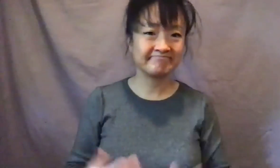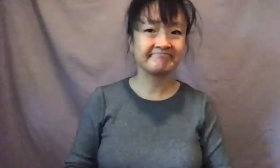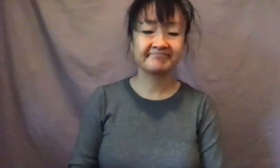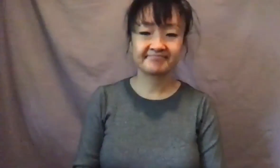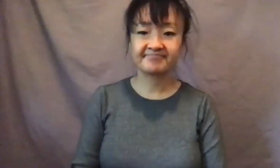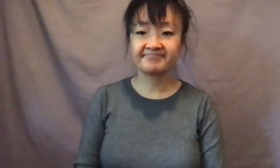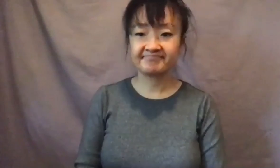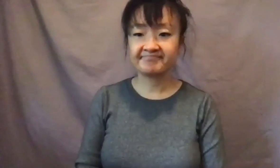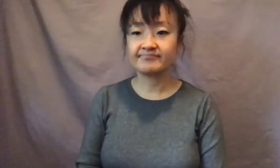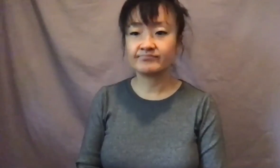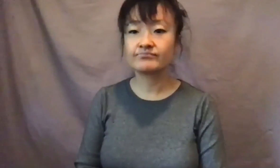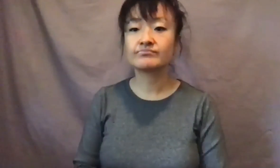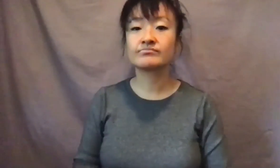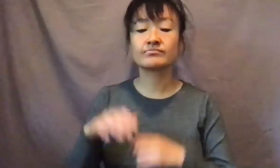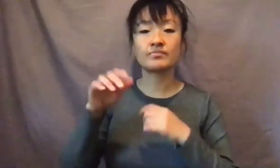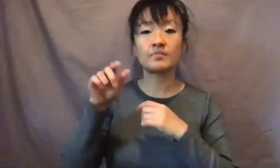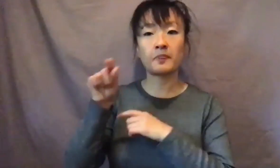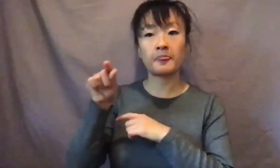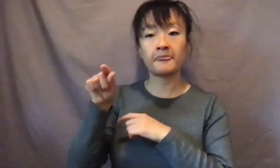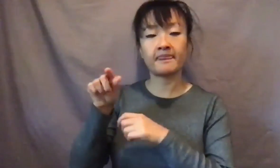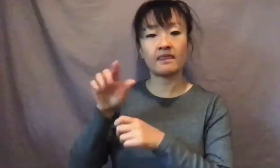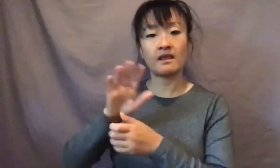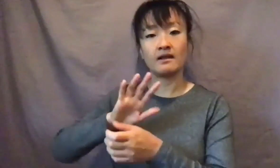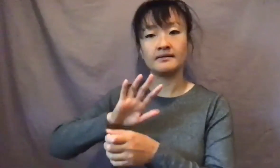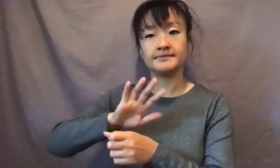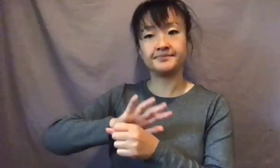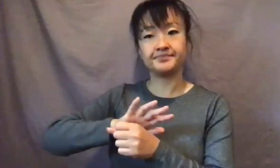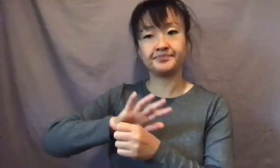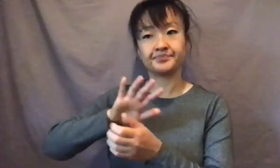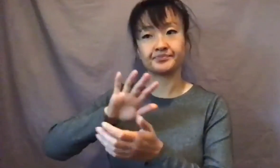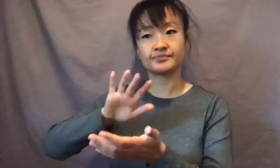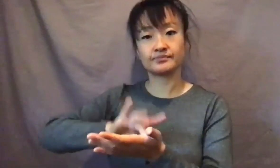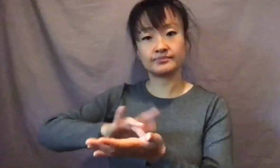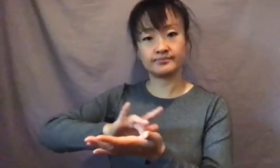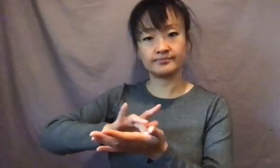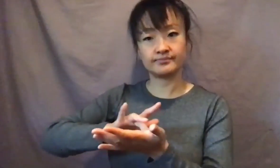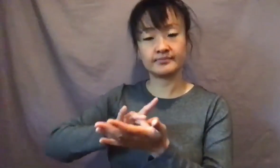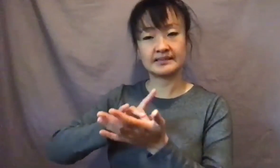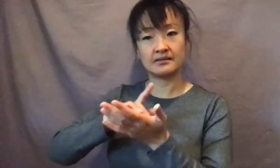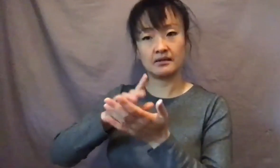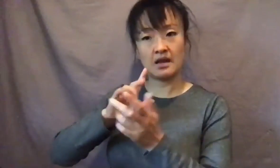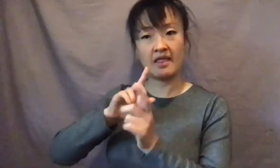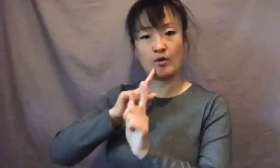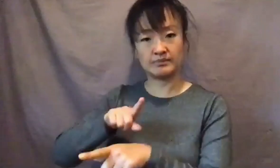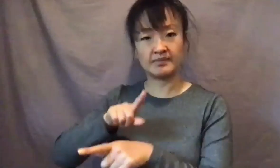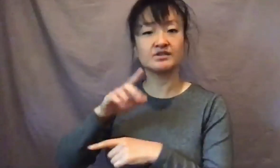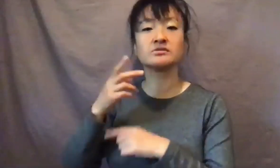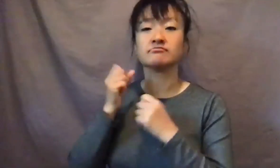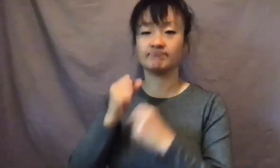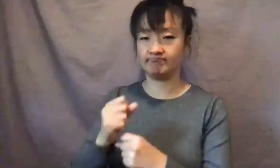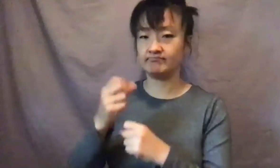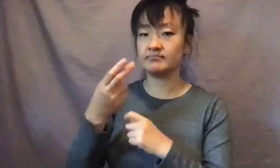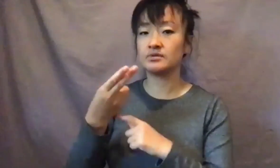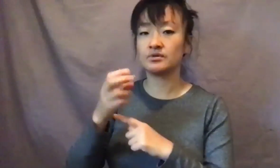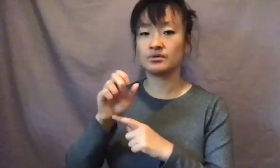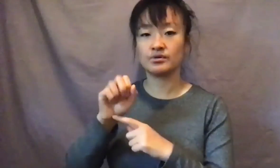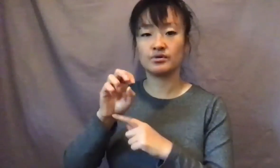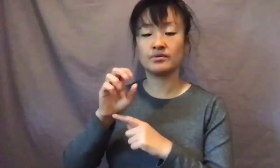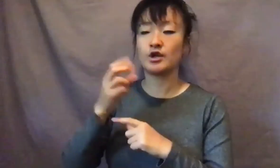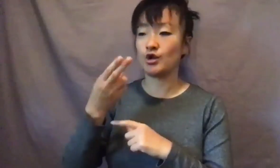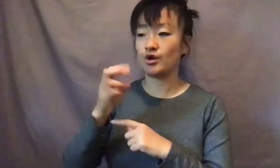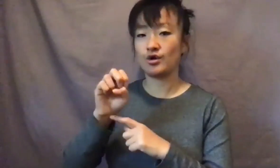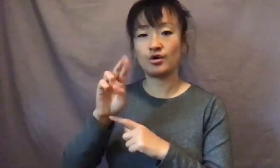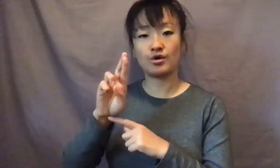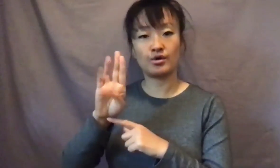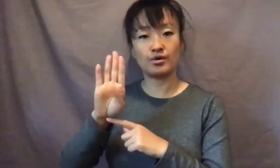COVID response in Chinese medicine in China was largely herbal, incredibly effective. There are traditions of looking at